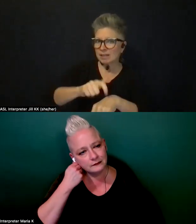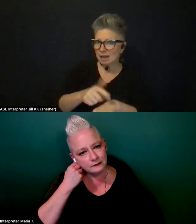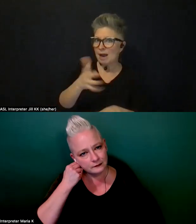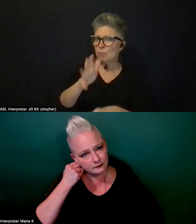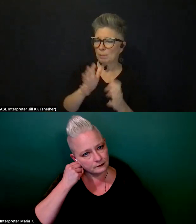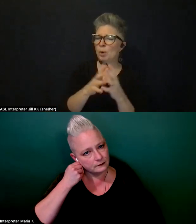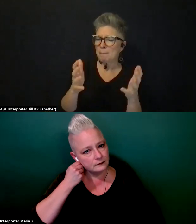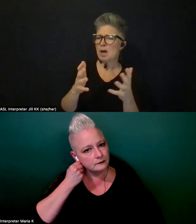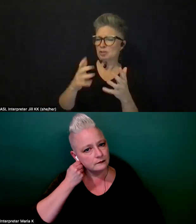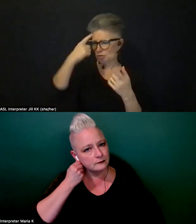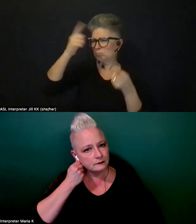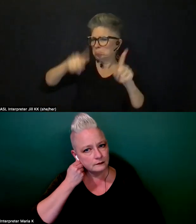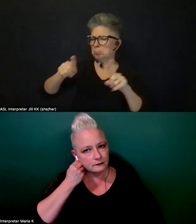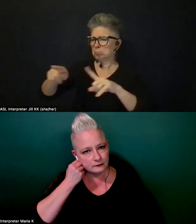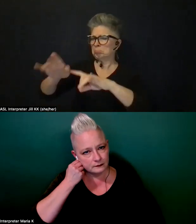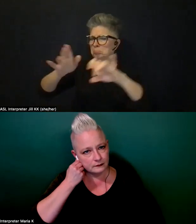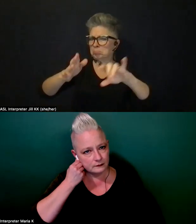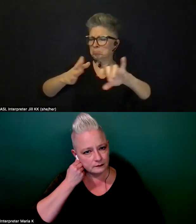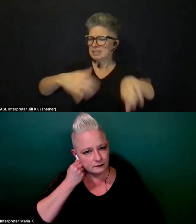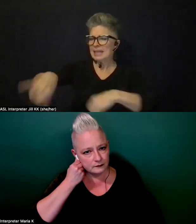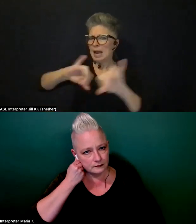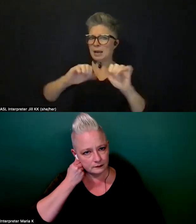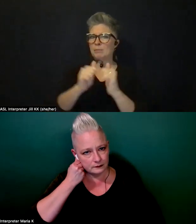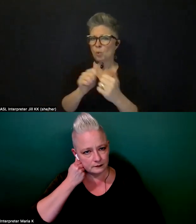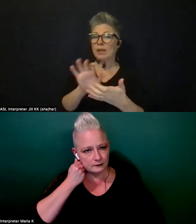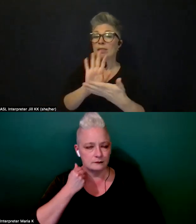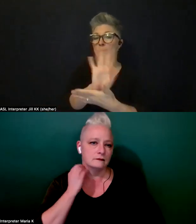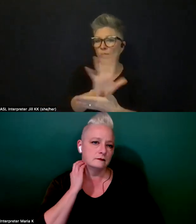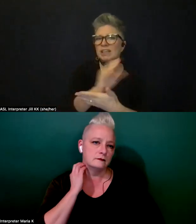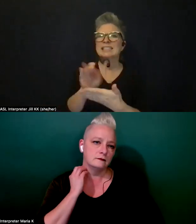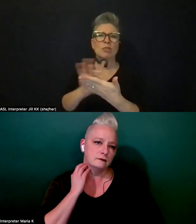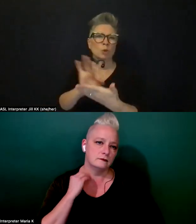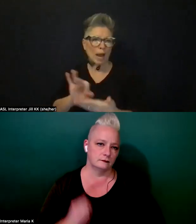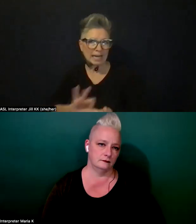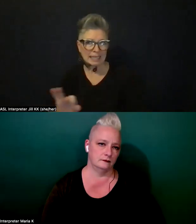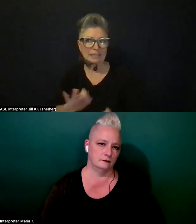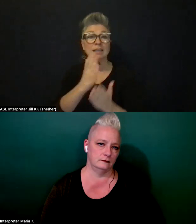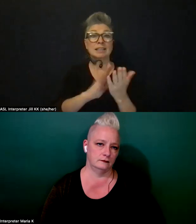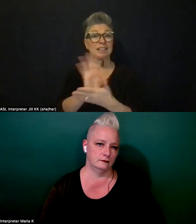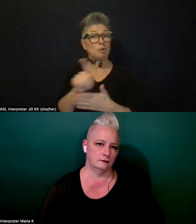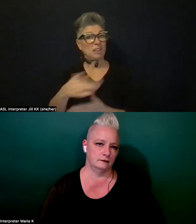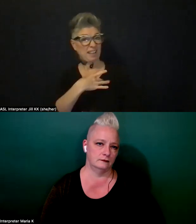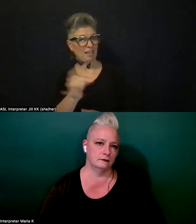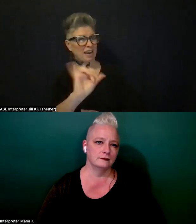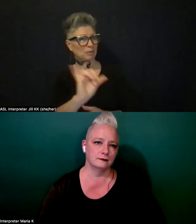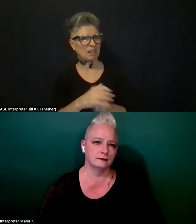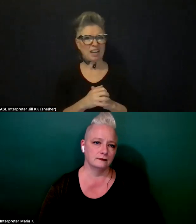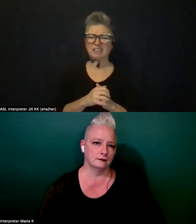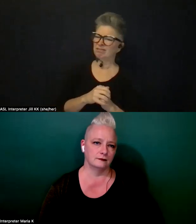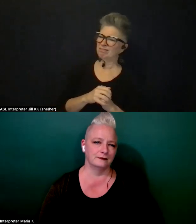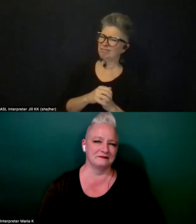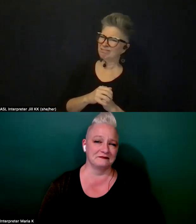the same with the movies and the rankings. Some movies they like and I was like, okay,